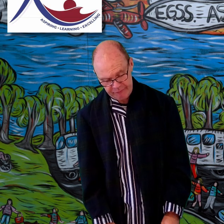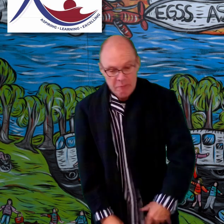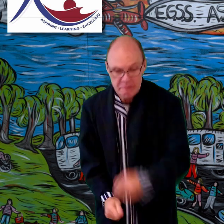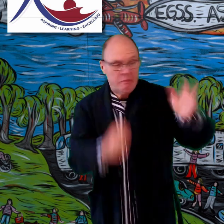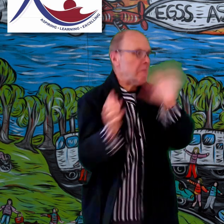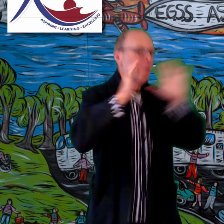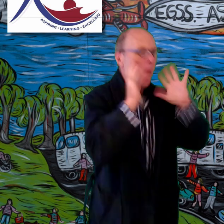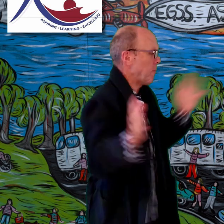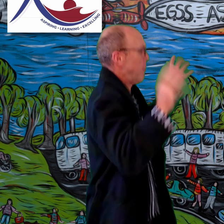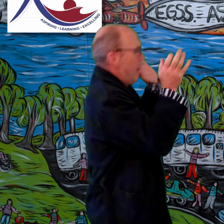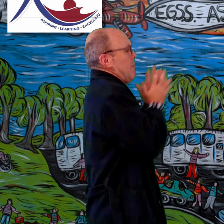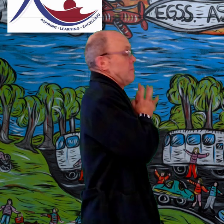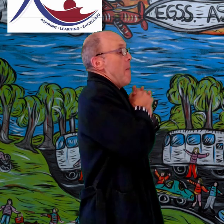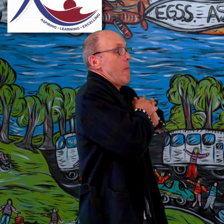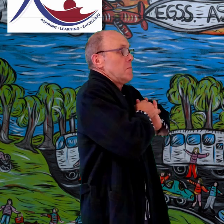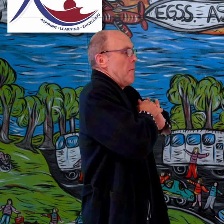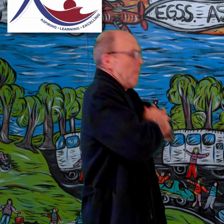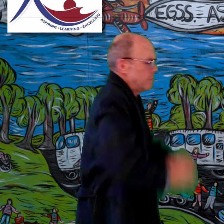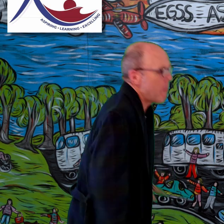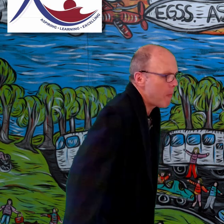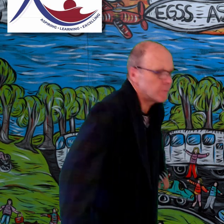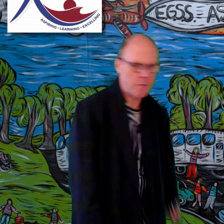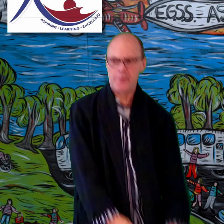1, 2, 3, wake up!